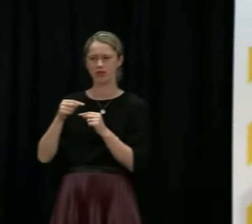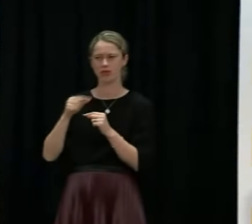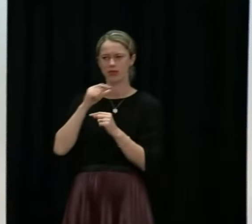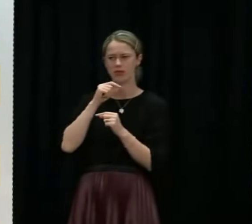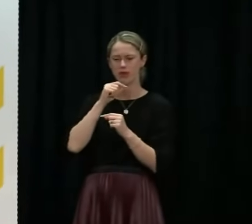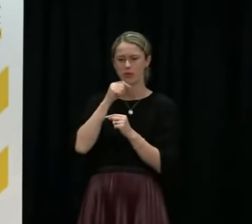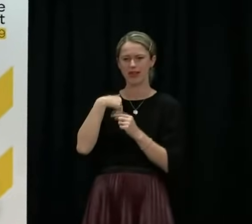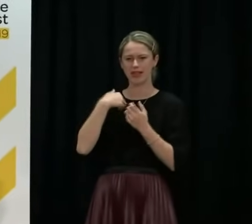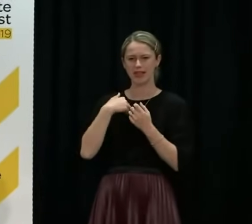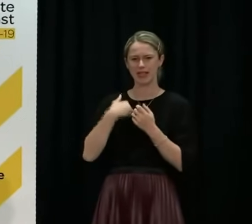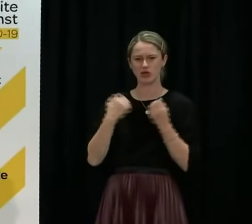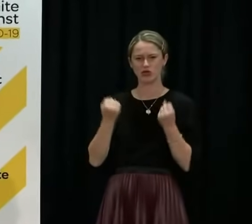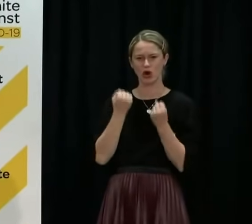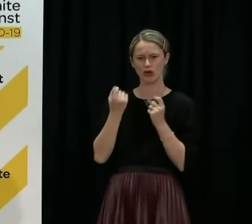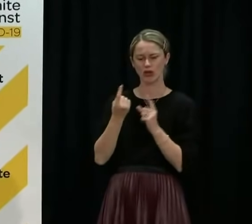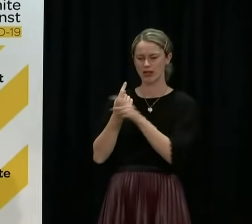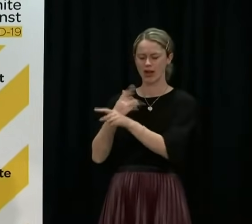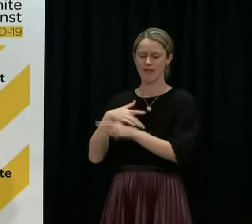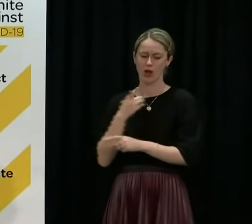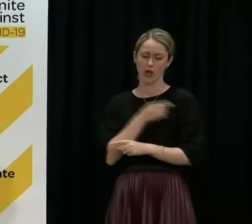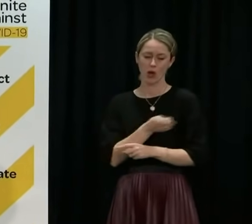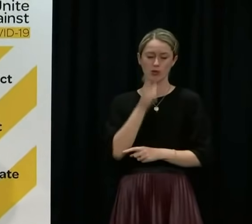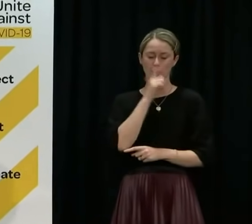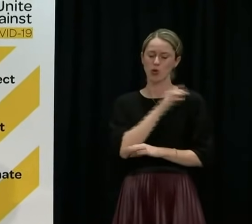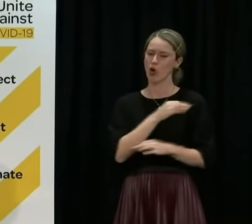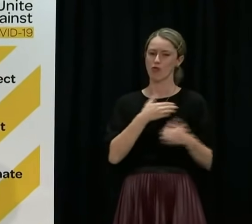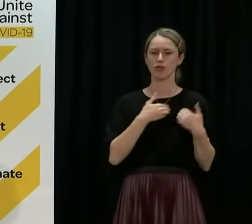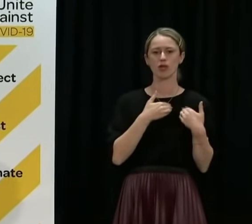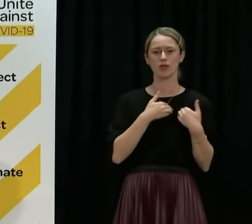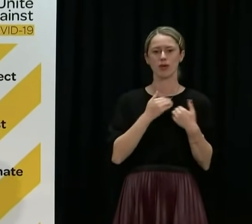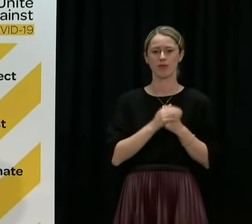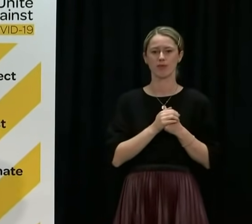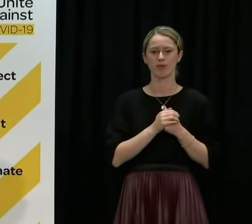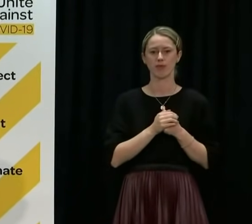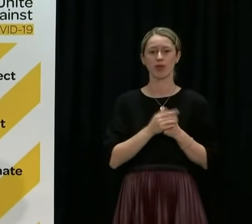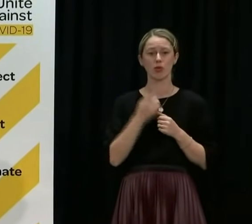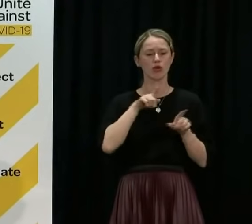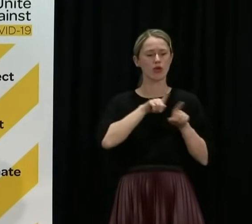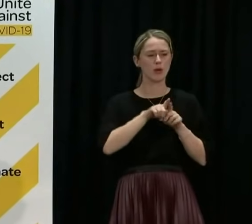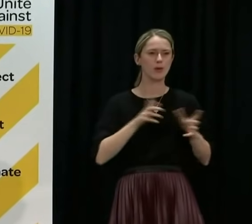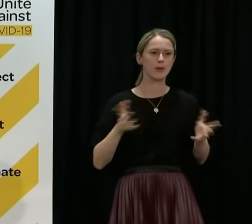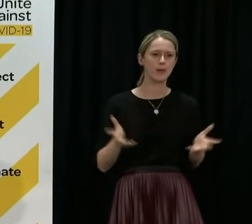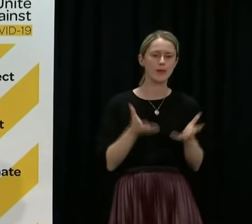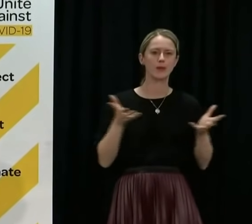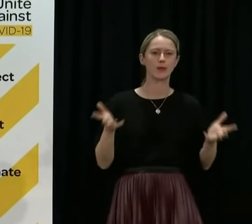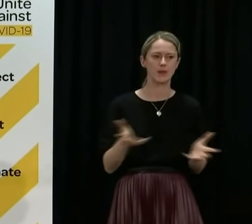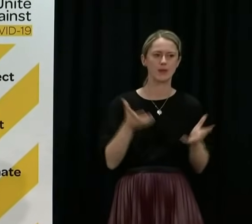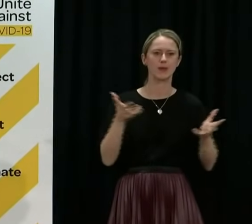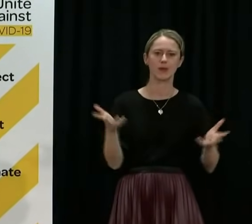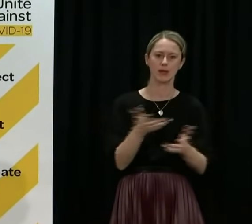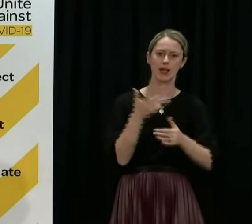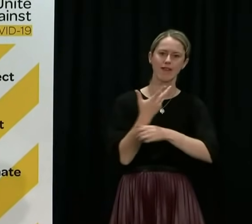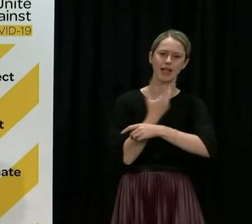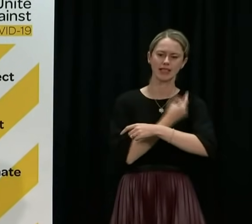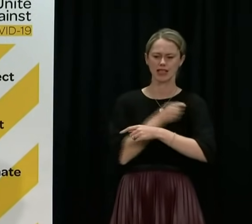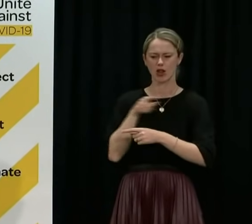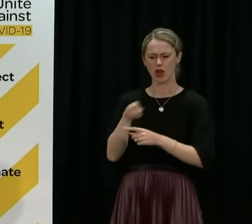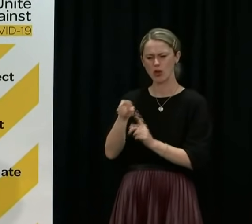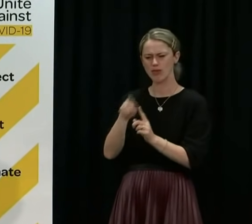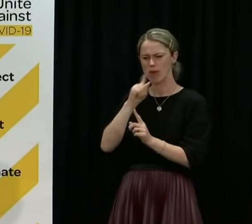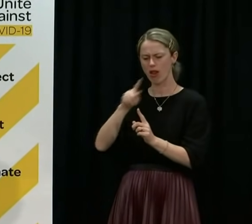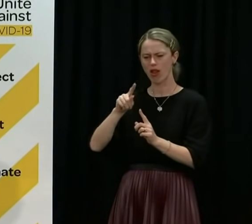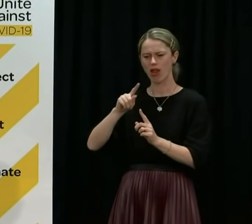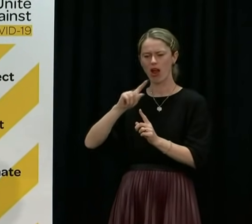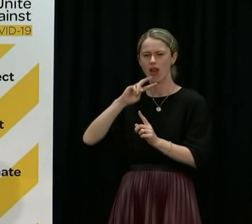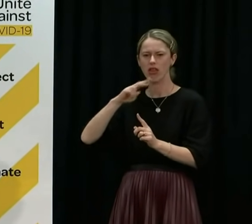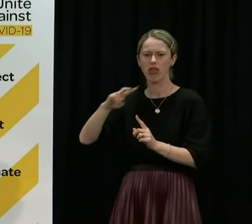to be done? I think those people are being irresponsible. Yes, they are undermining what is a really, really important public health objective for New Zealand, which